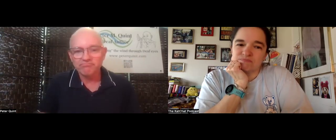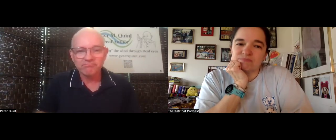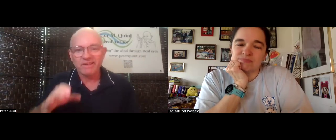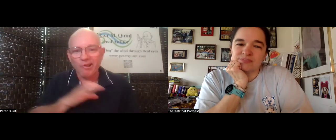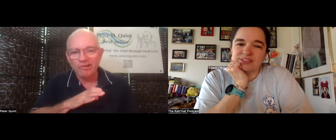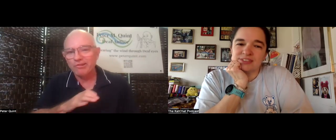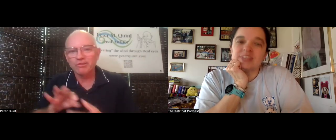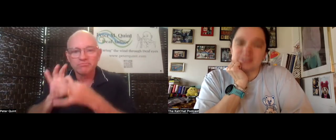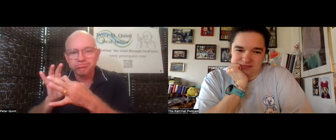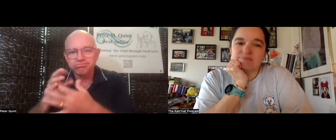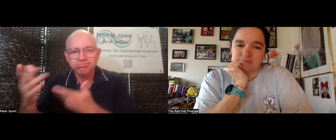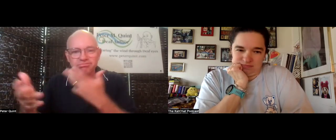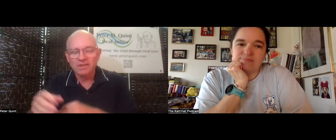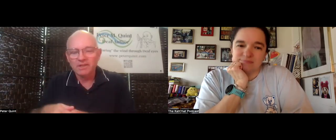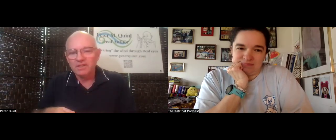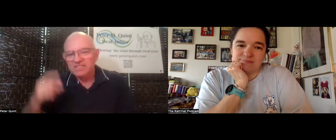just characters,